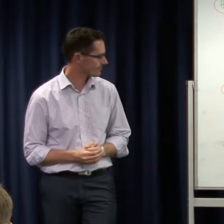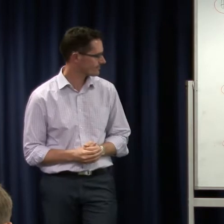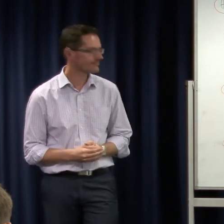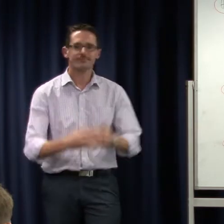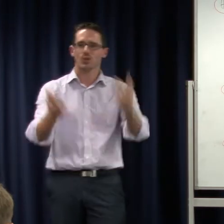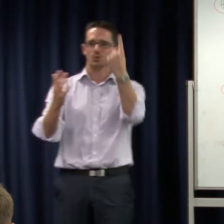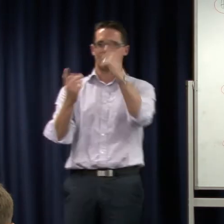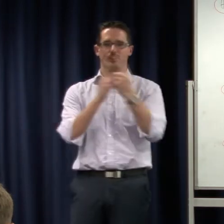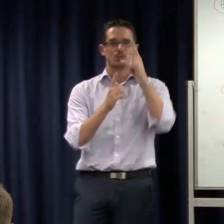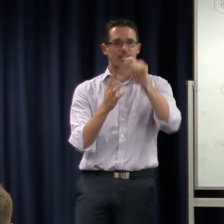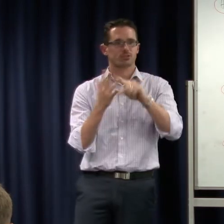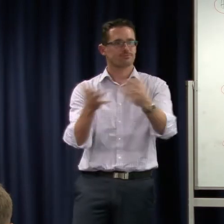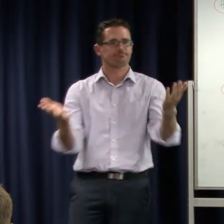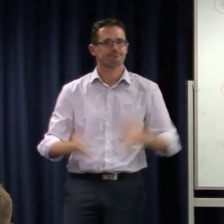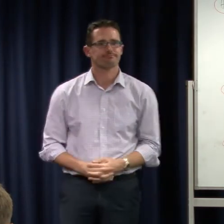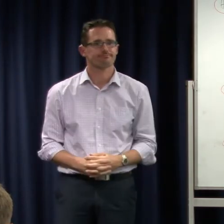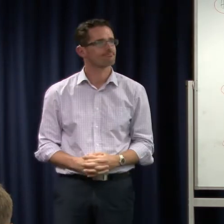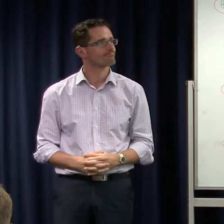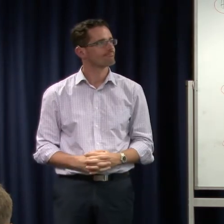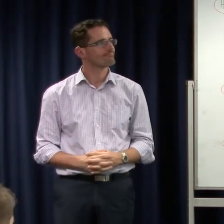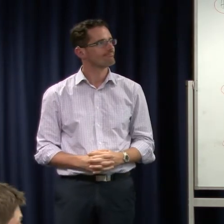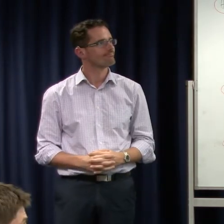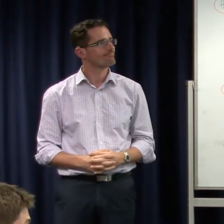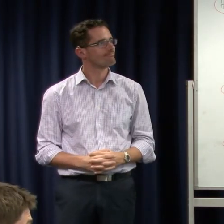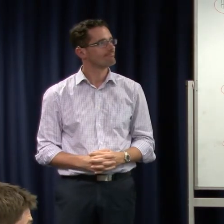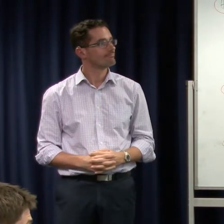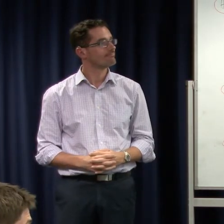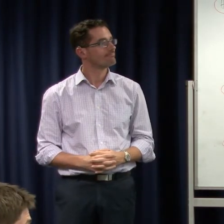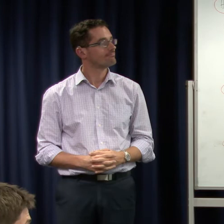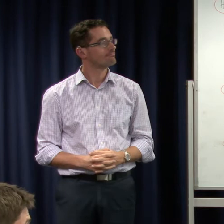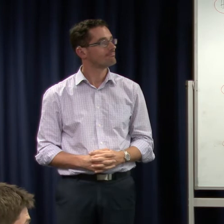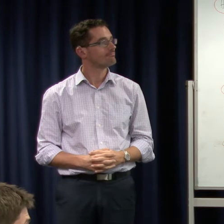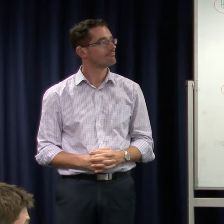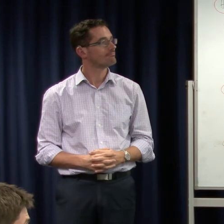What's one thing that Vicdeaf could do for you?